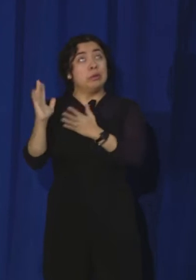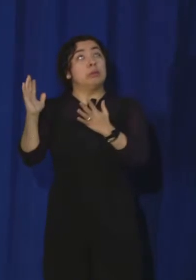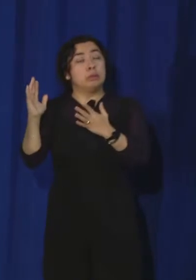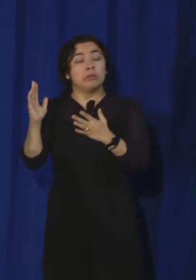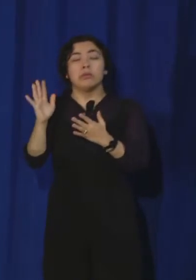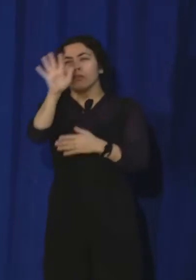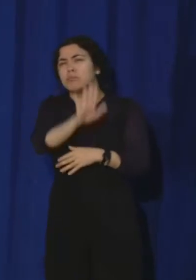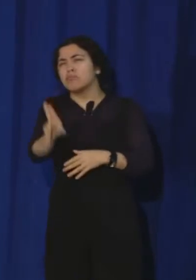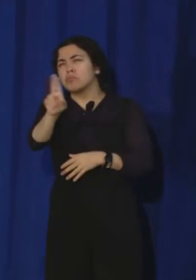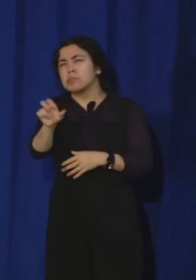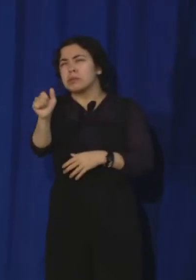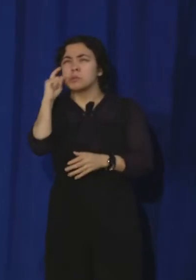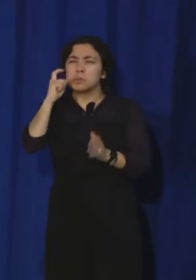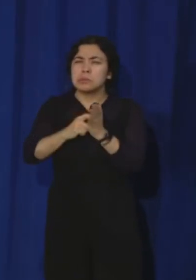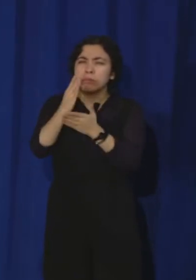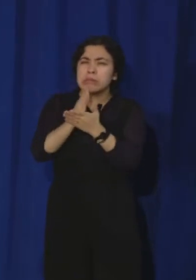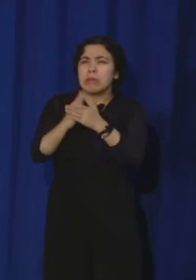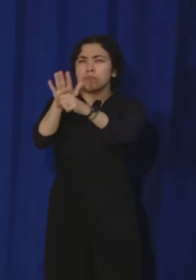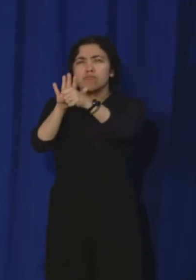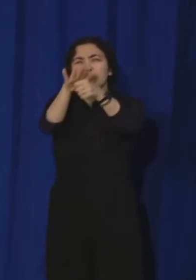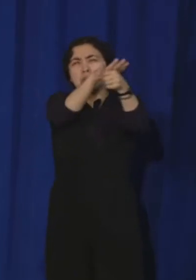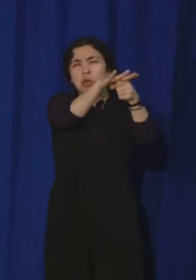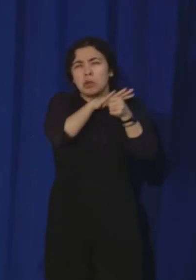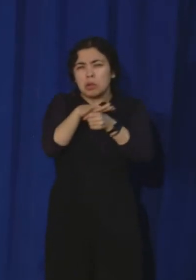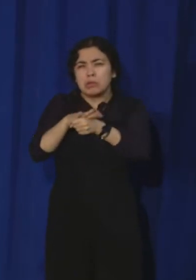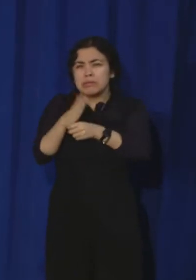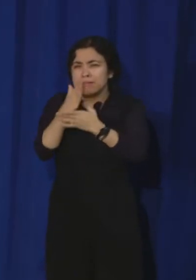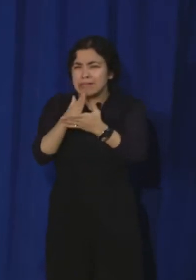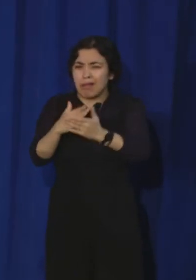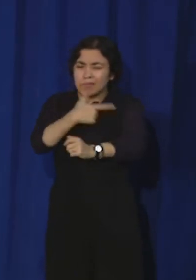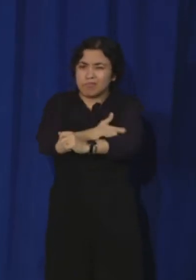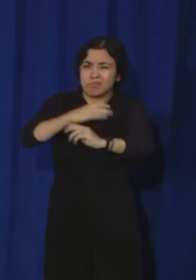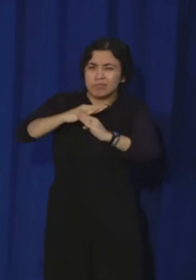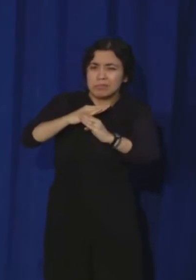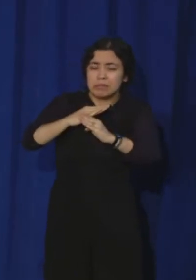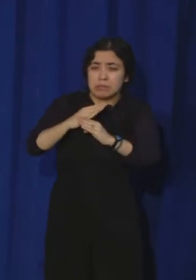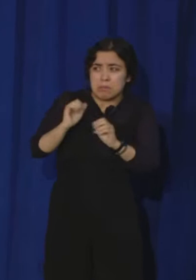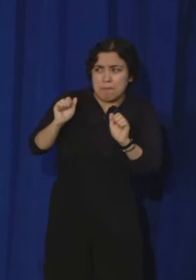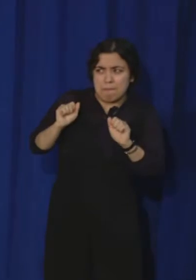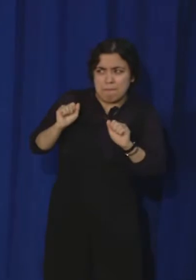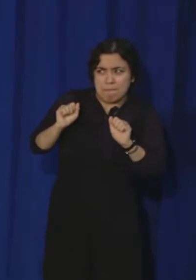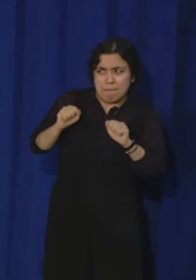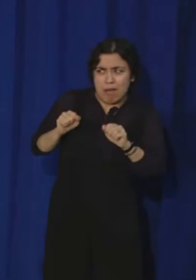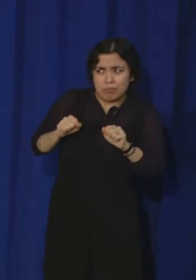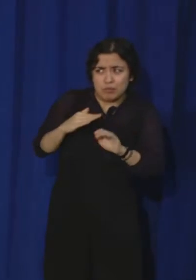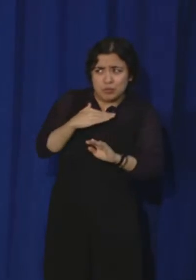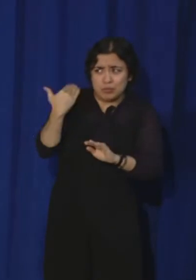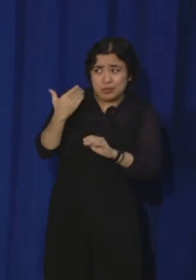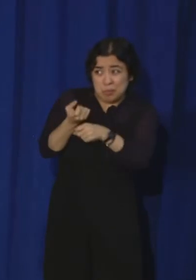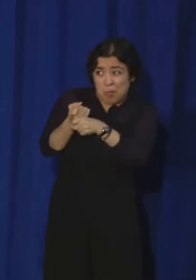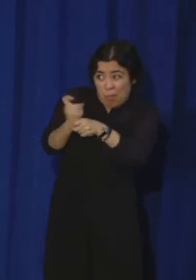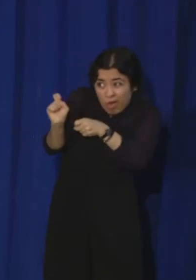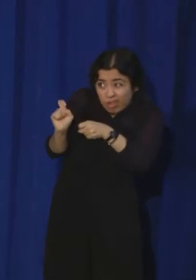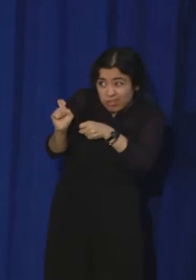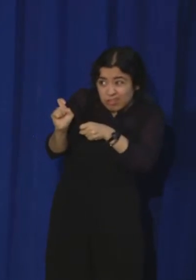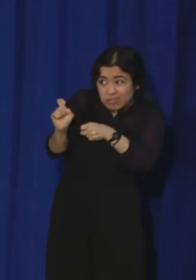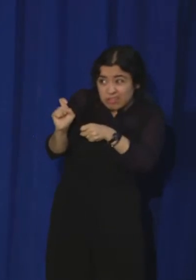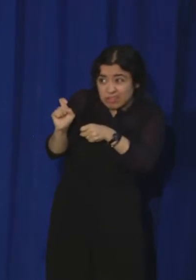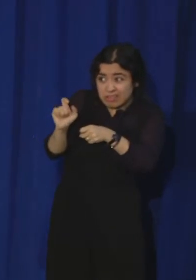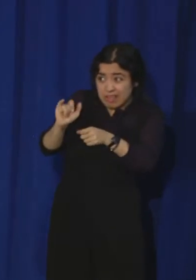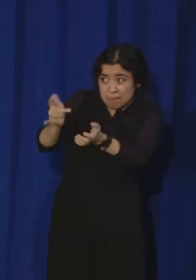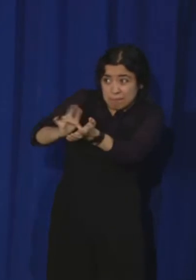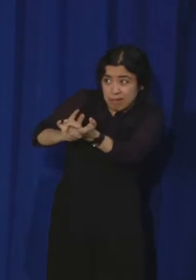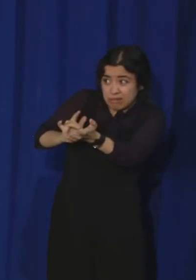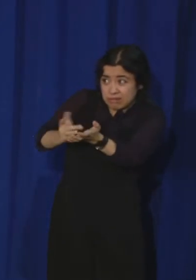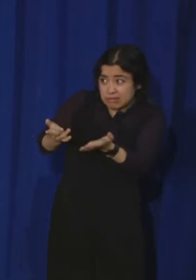areas that some doses have been at risk of spoiling. Has that happened at all in Chicago?